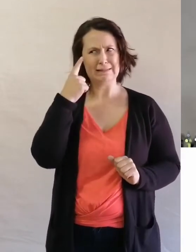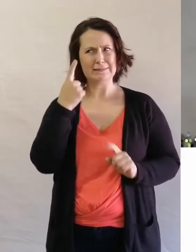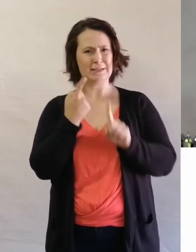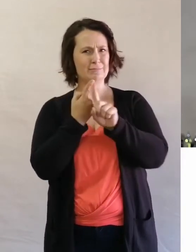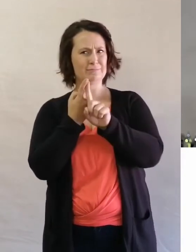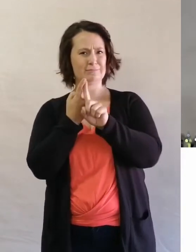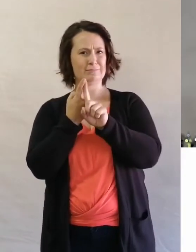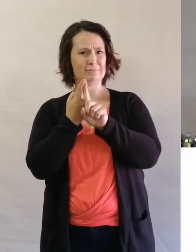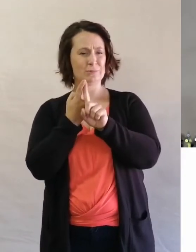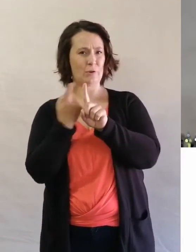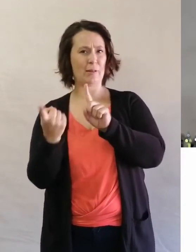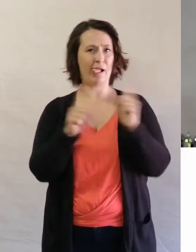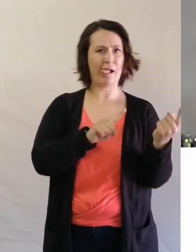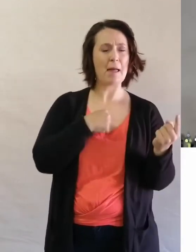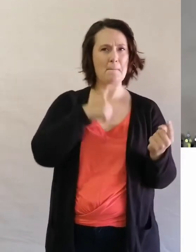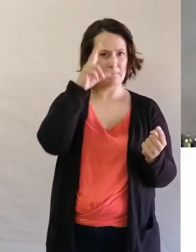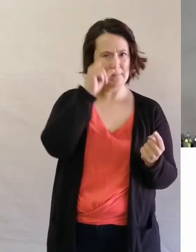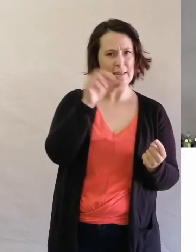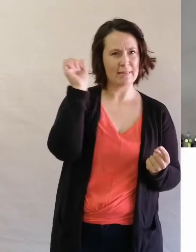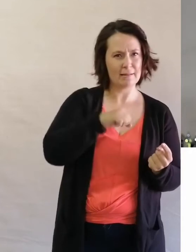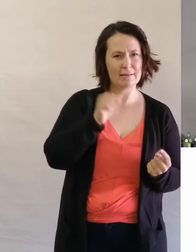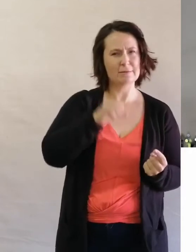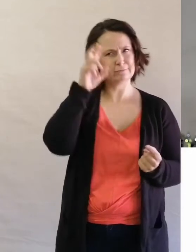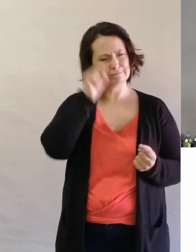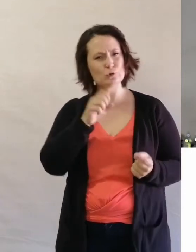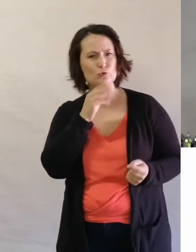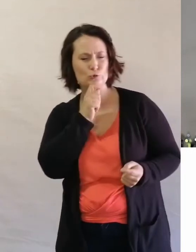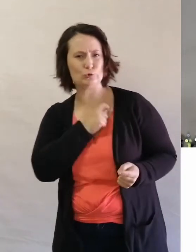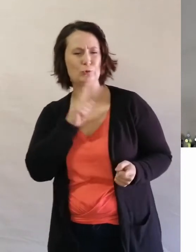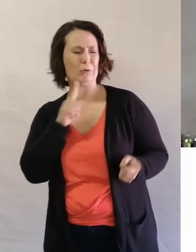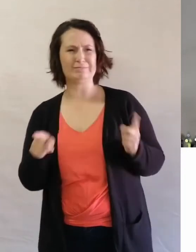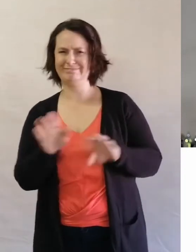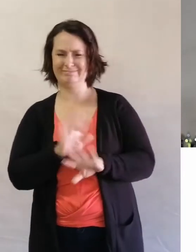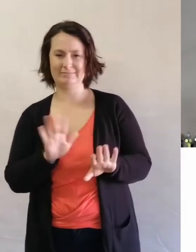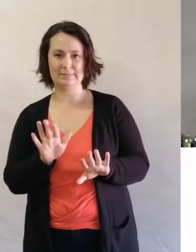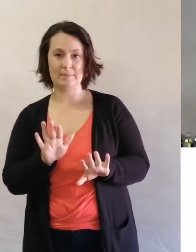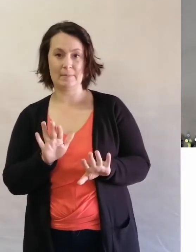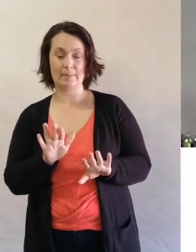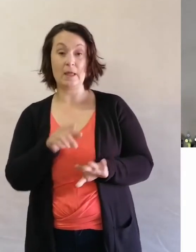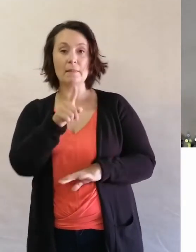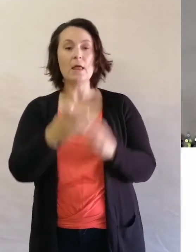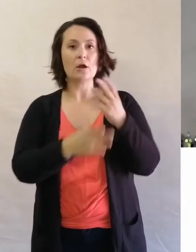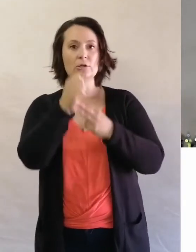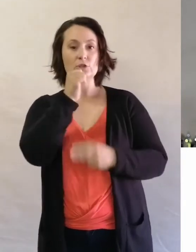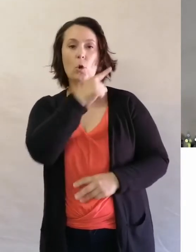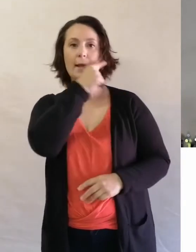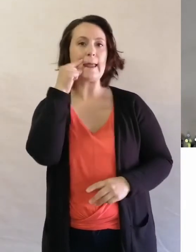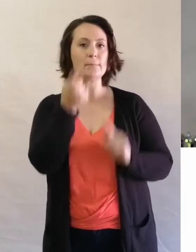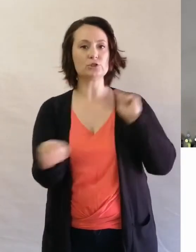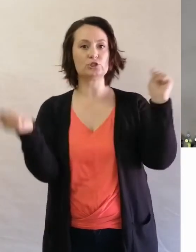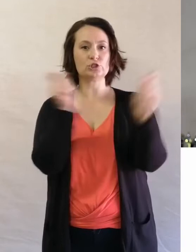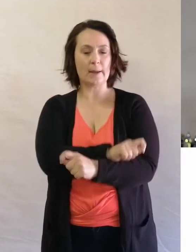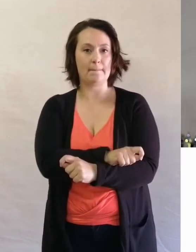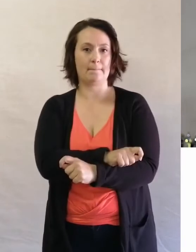from believing it, then not. Believing it, then not. And then in the midst of that, God says, I'm going to change your name. So I'm going to call